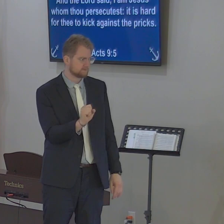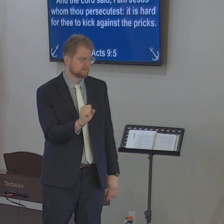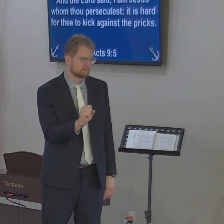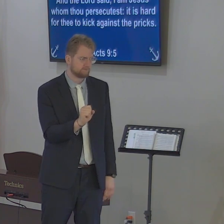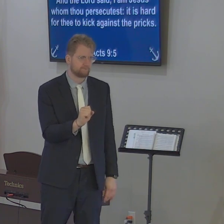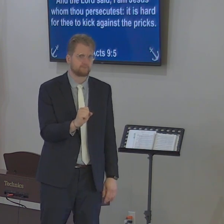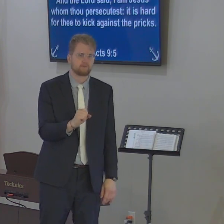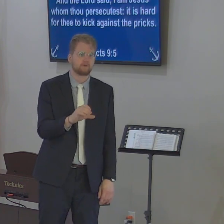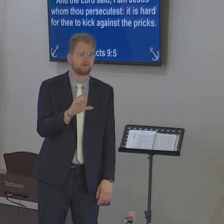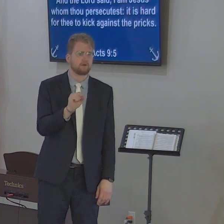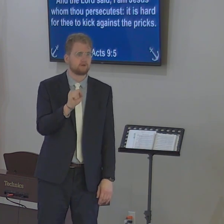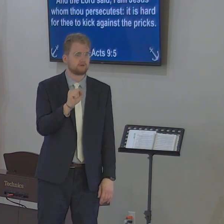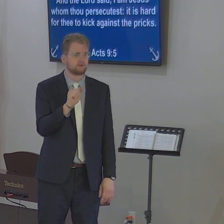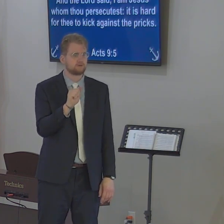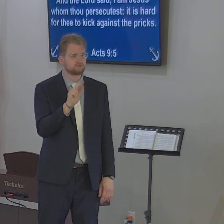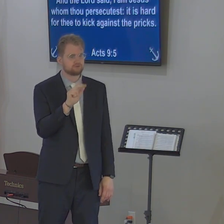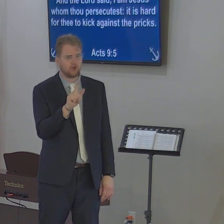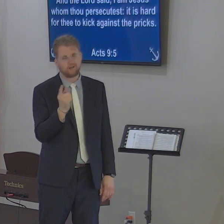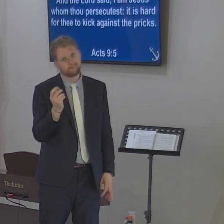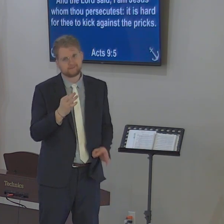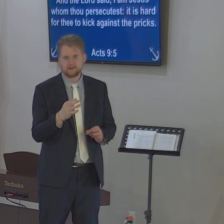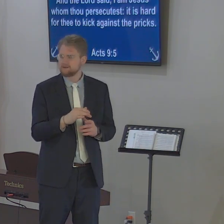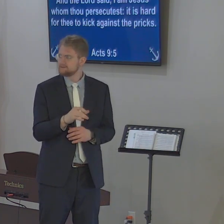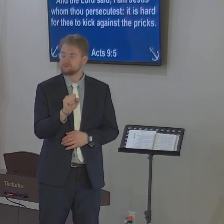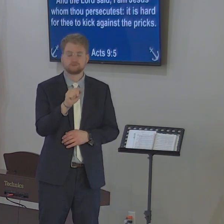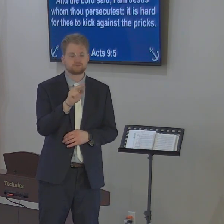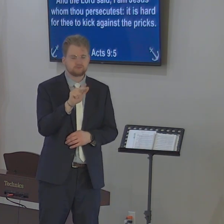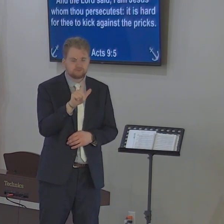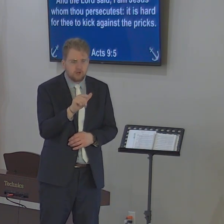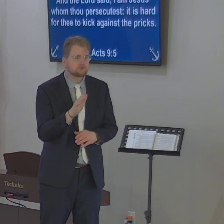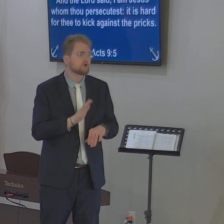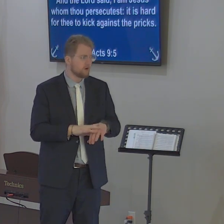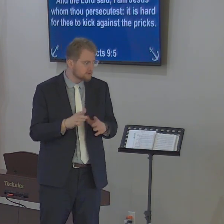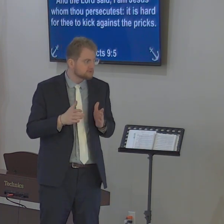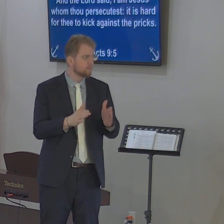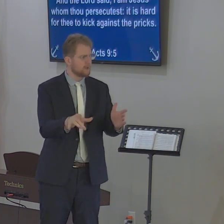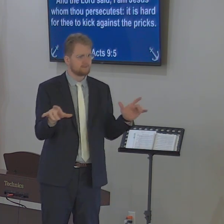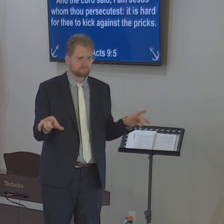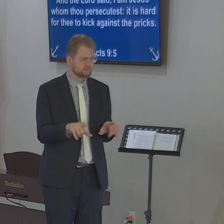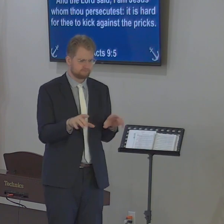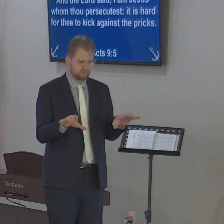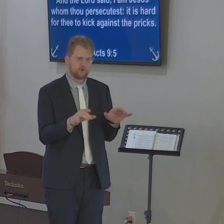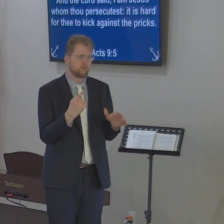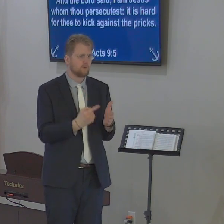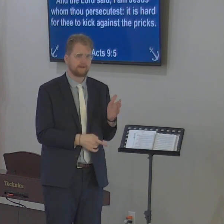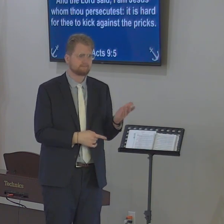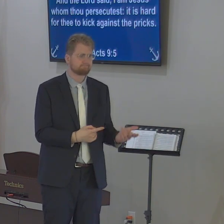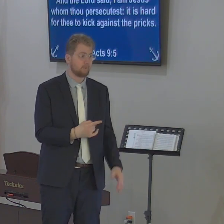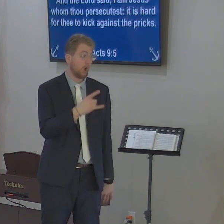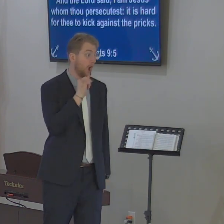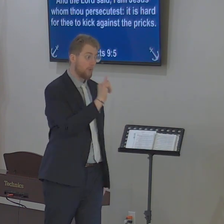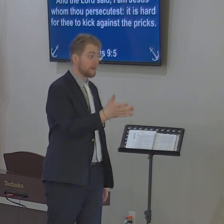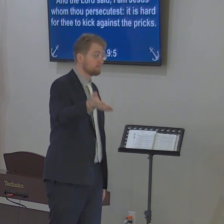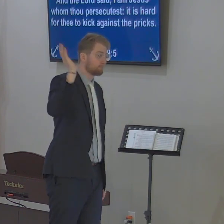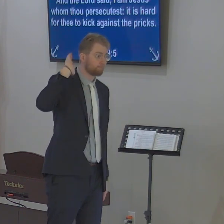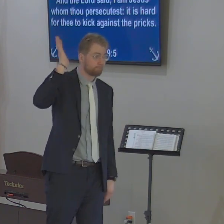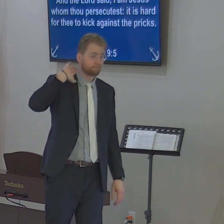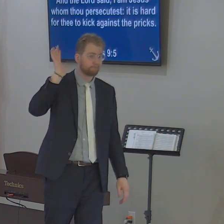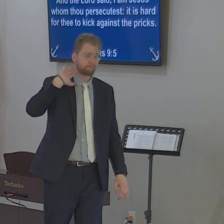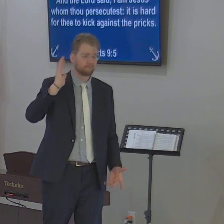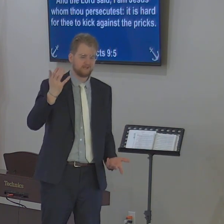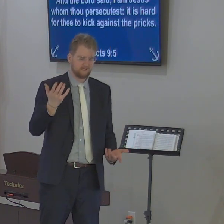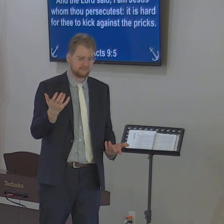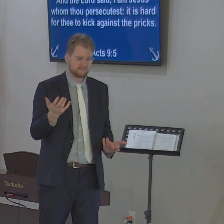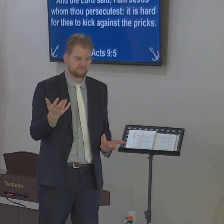Saul's on his way to do what he's always done, be zealous for the law, be zealous for religion. He's going now